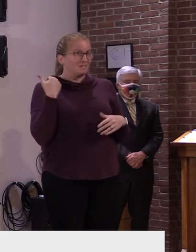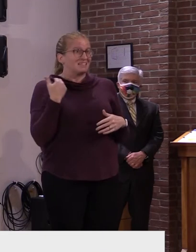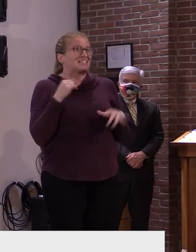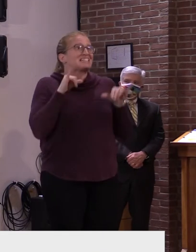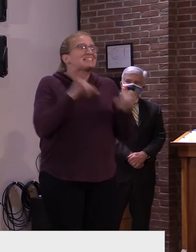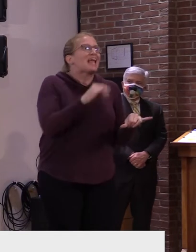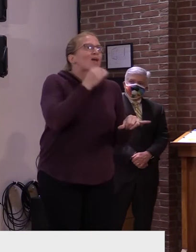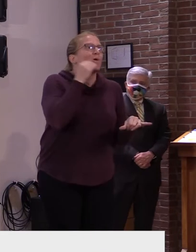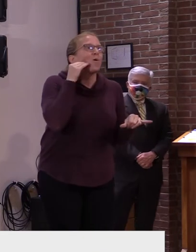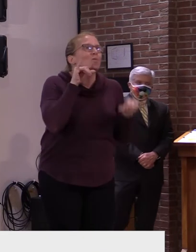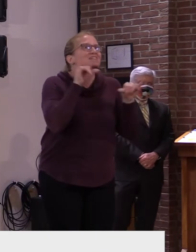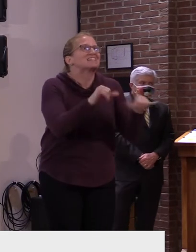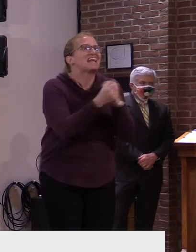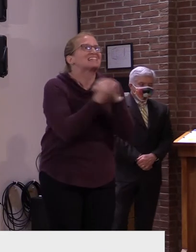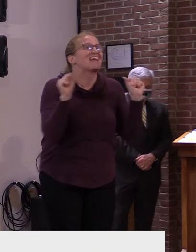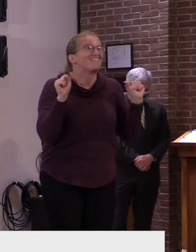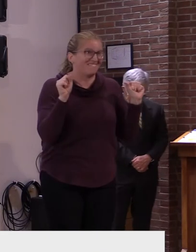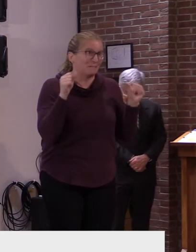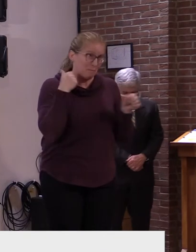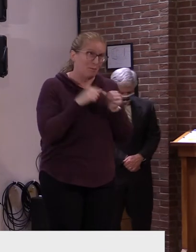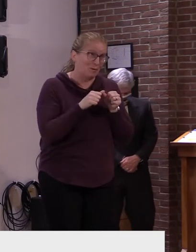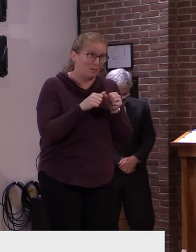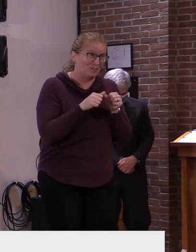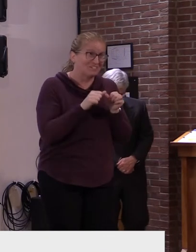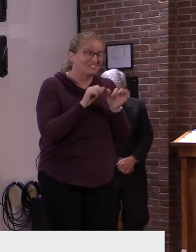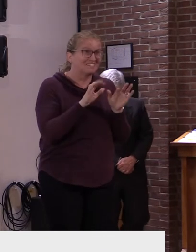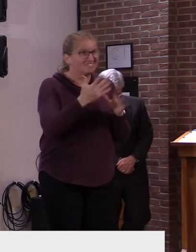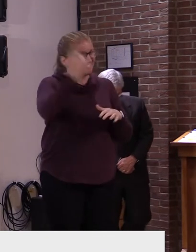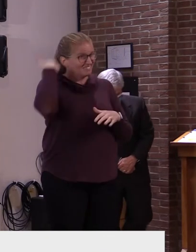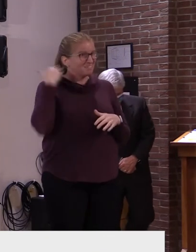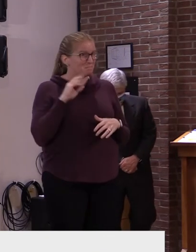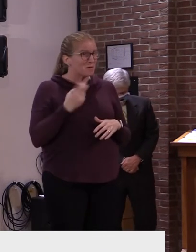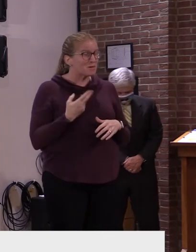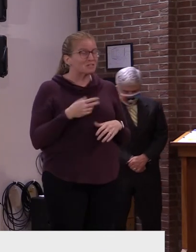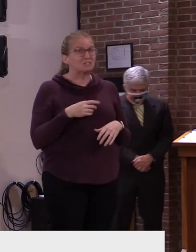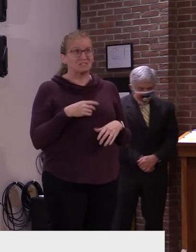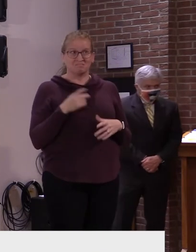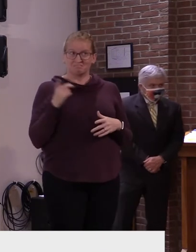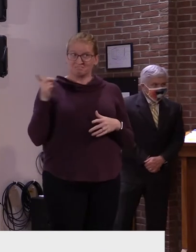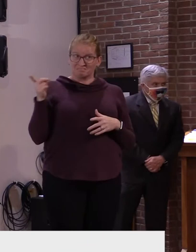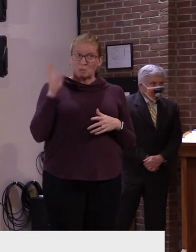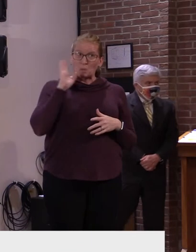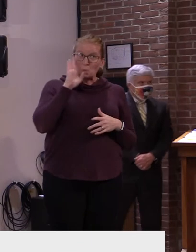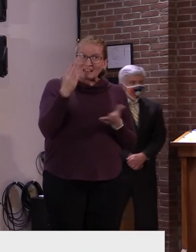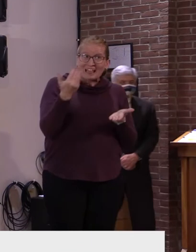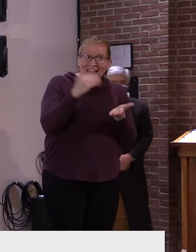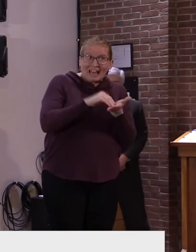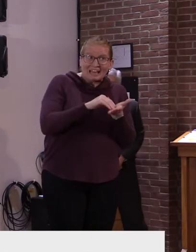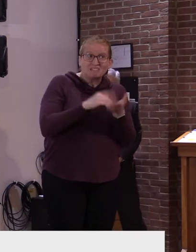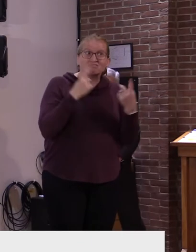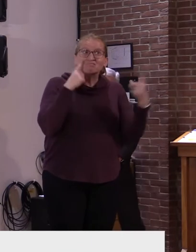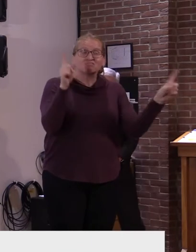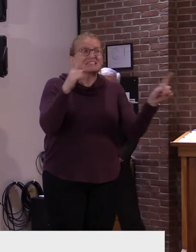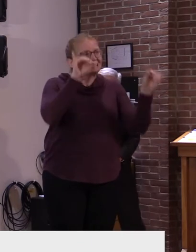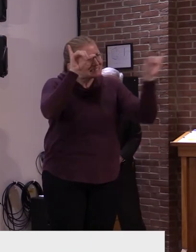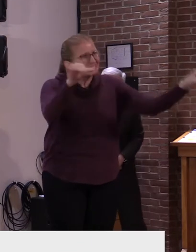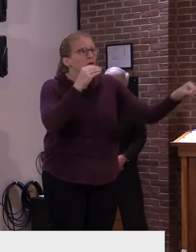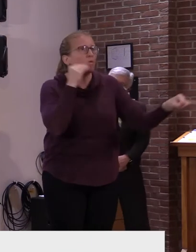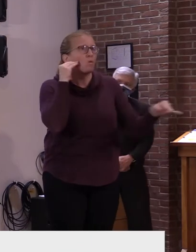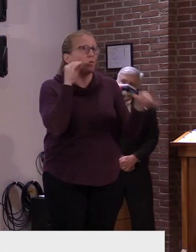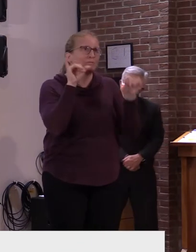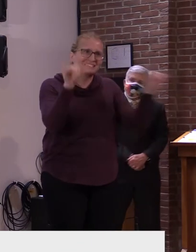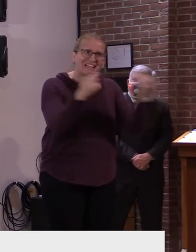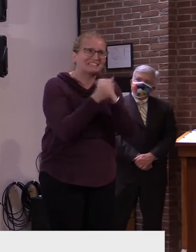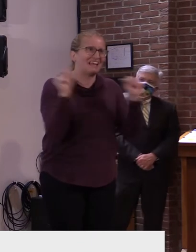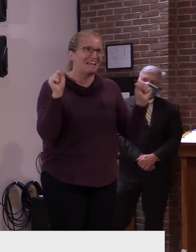stay safe order is that something that might be on the table in the coming weeks or maybe a modified version of something like we saw in march and april